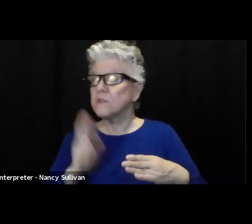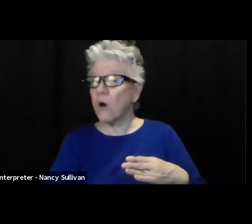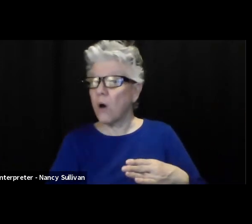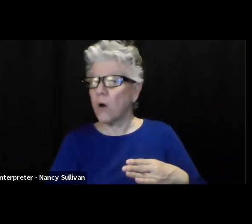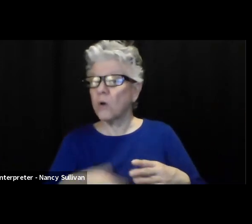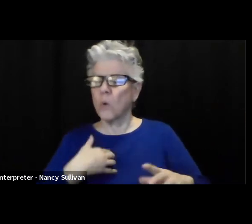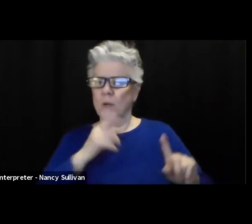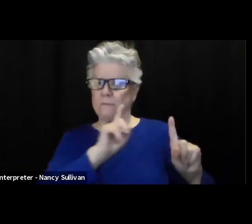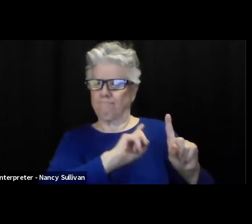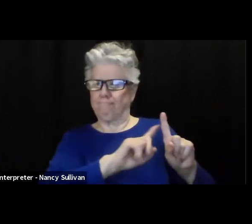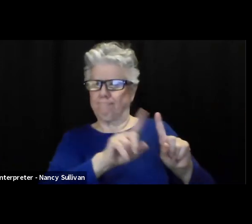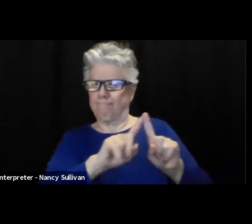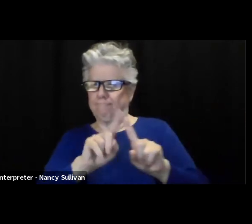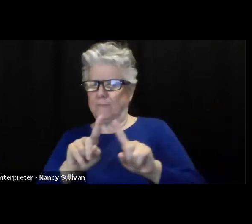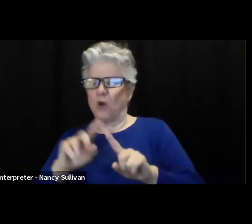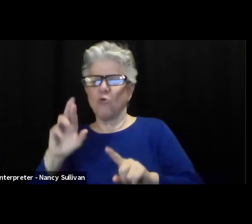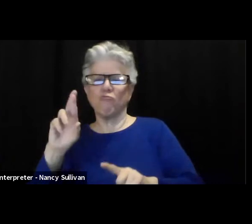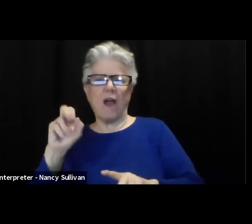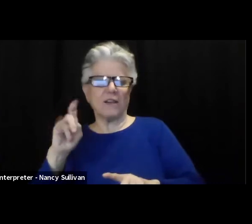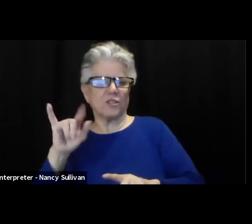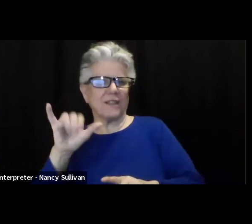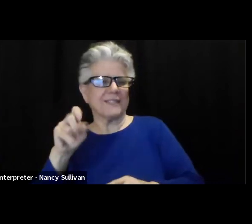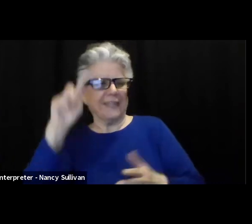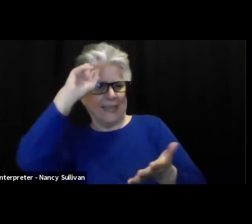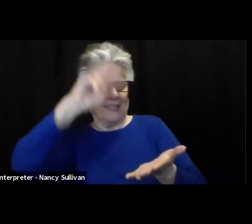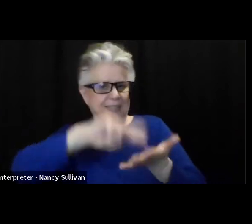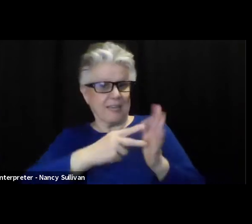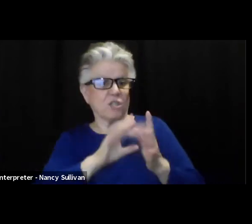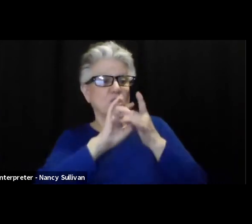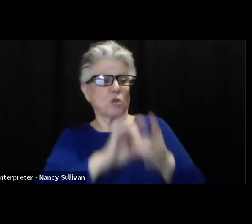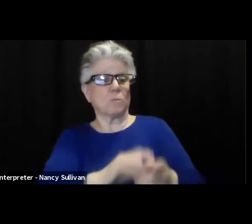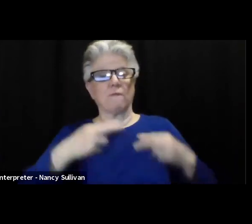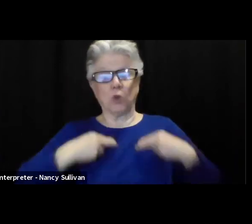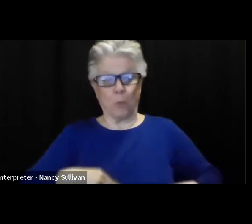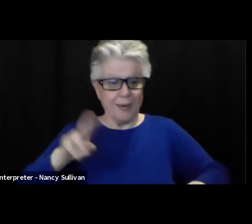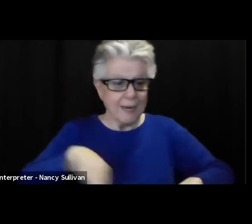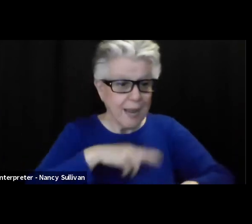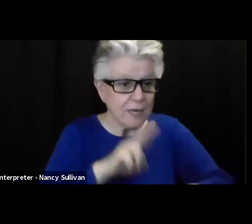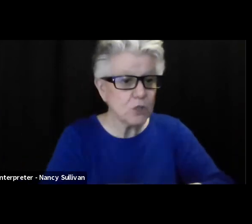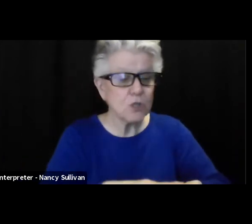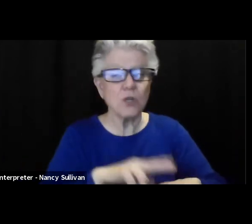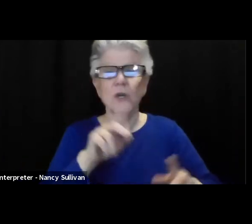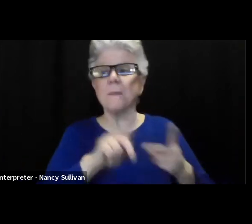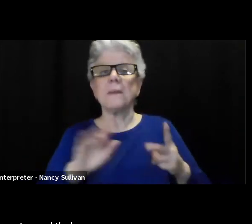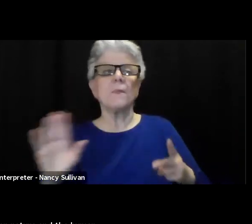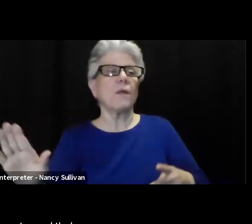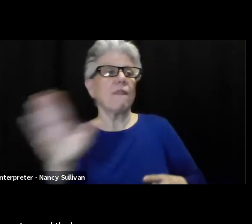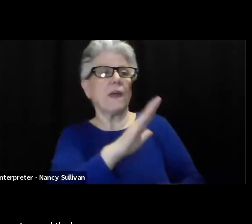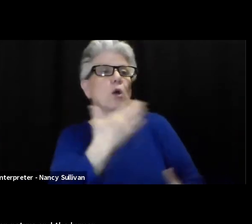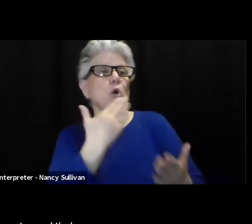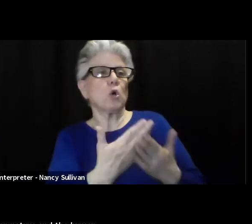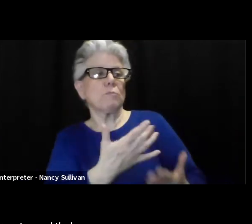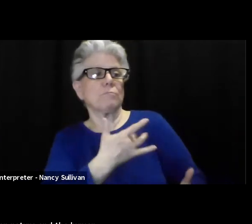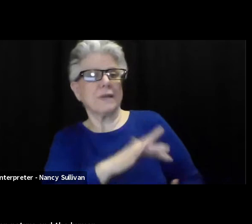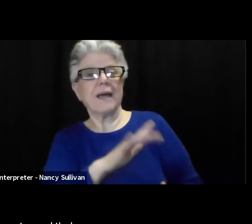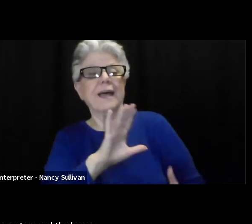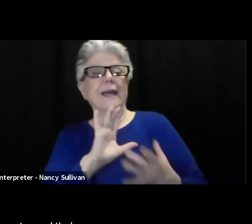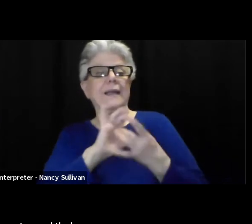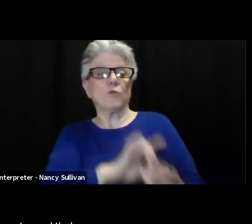of quasi-rationalistic contentions concerning human nature and the human good, which were attributed to